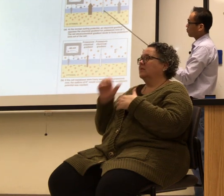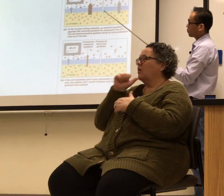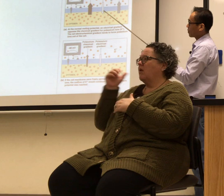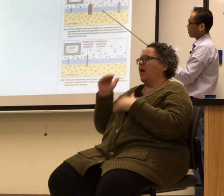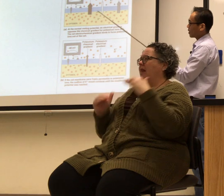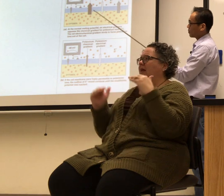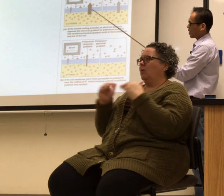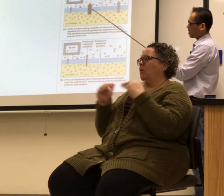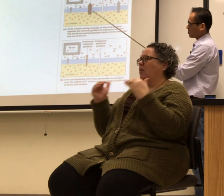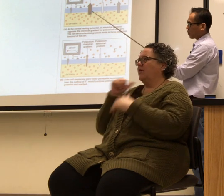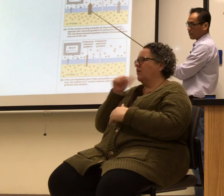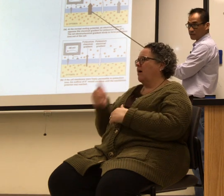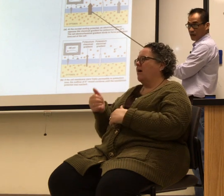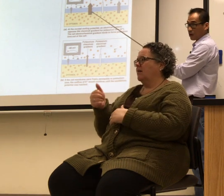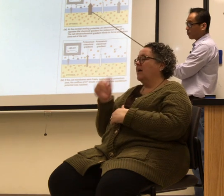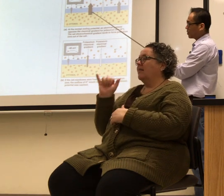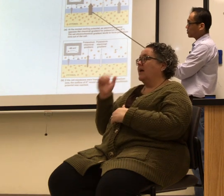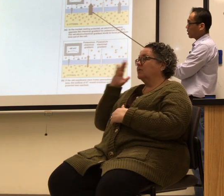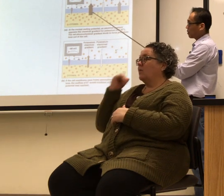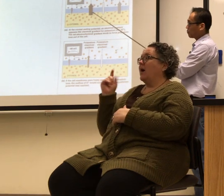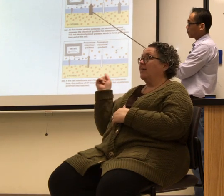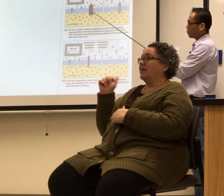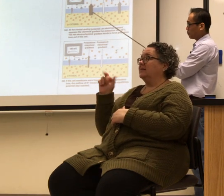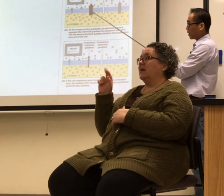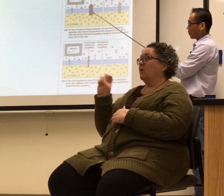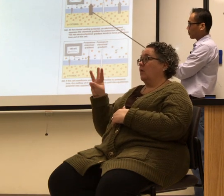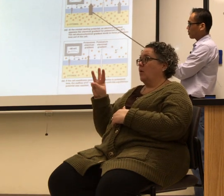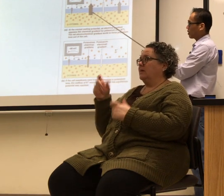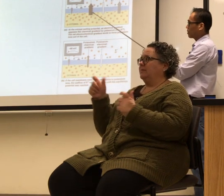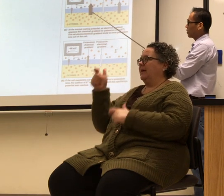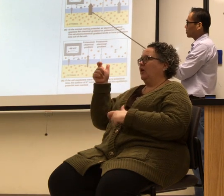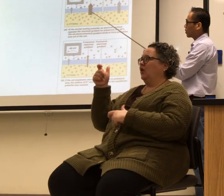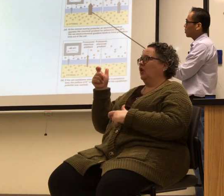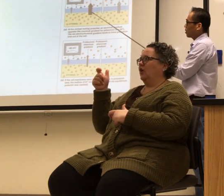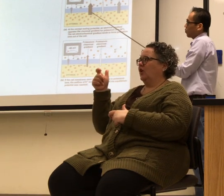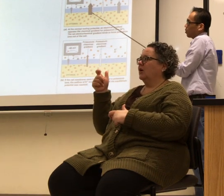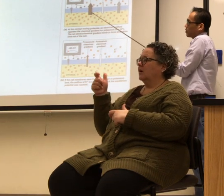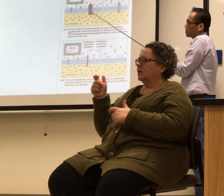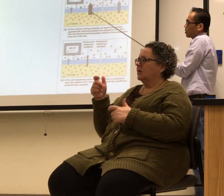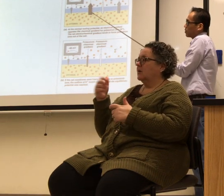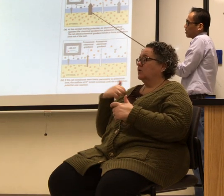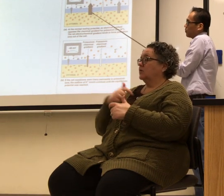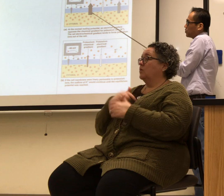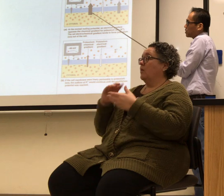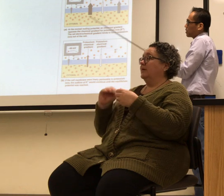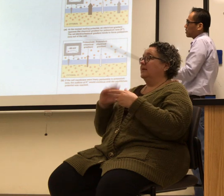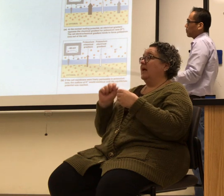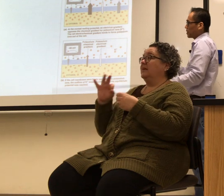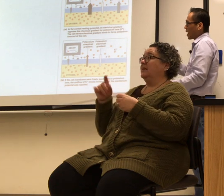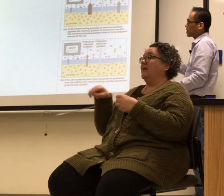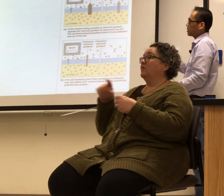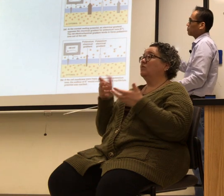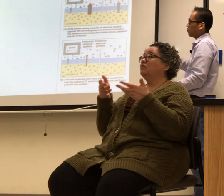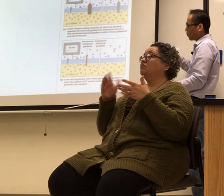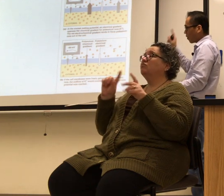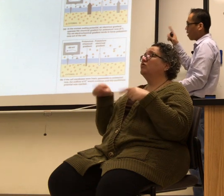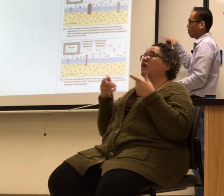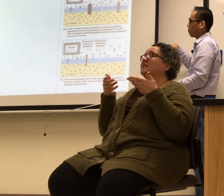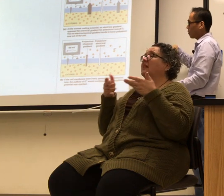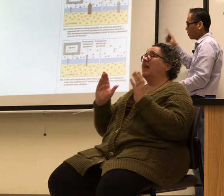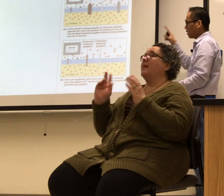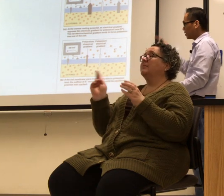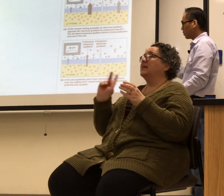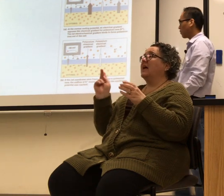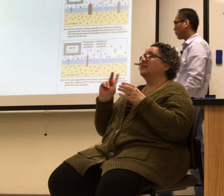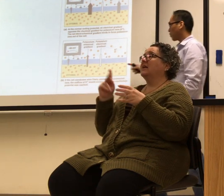equal. That's why this arrow is bigger. So what we said was, if you just let the potassium